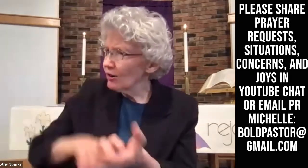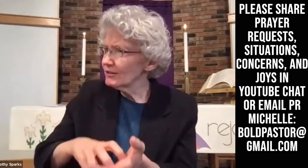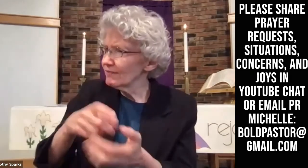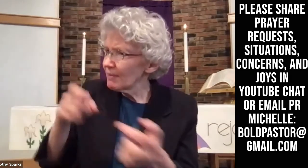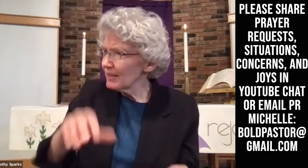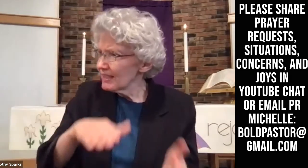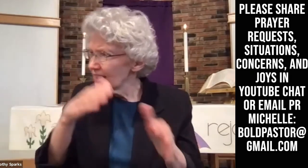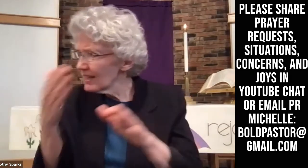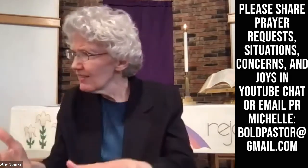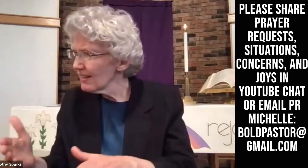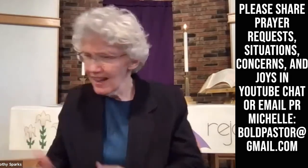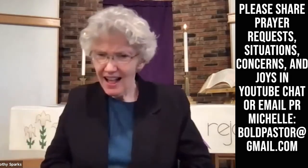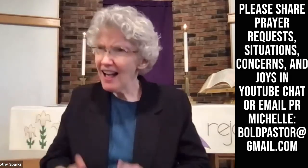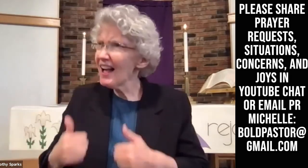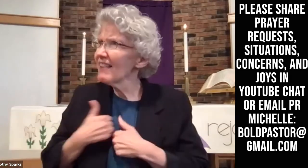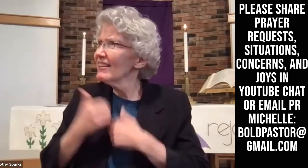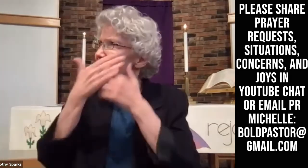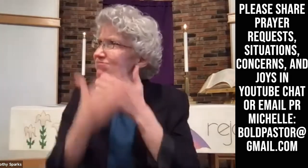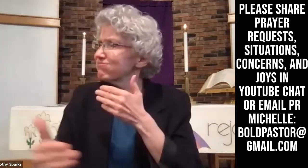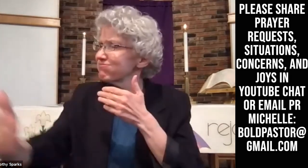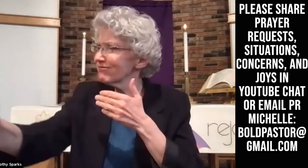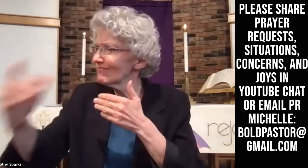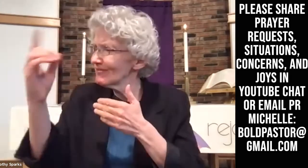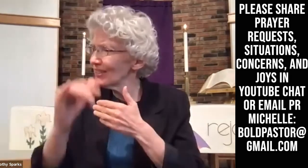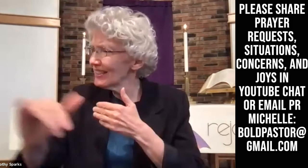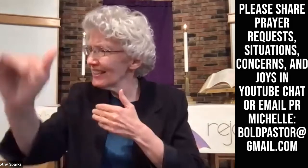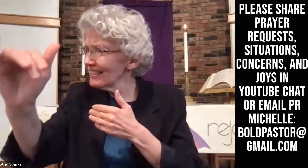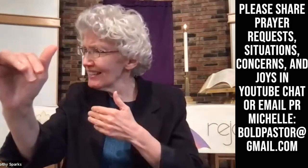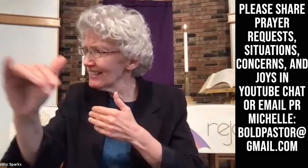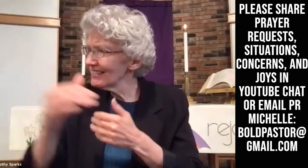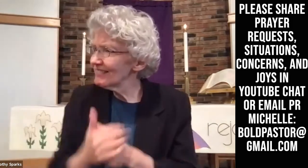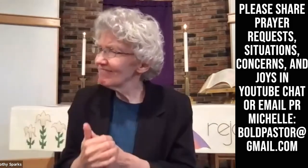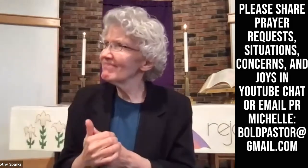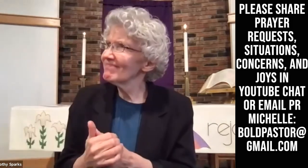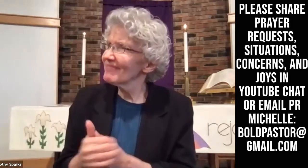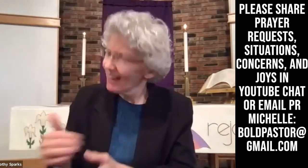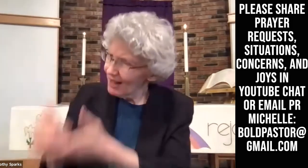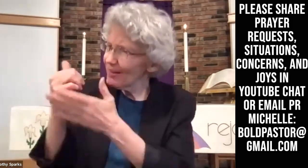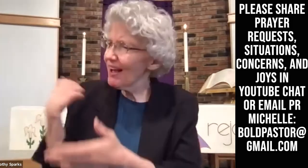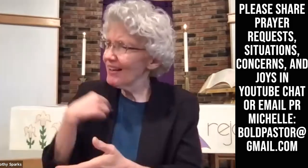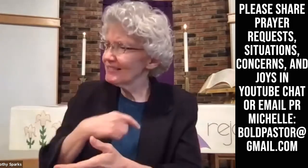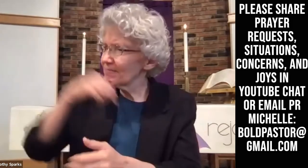death. You rose from the dead and are alive forevermore.